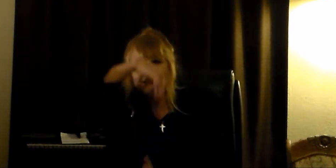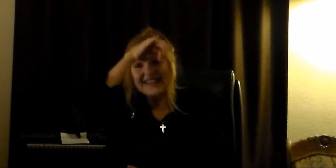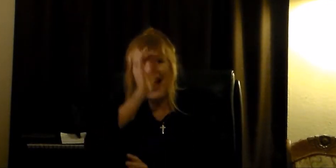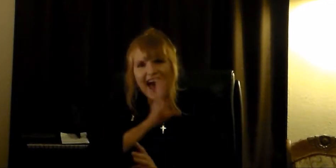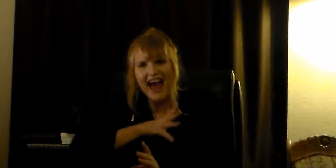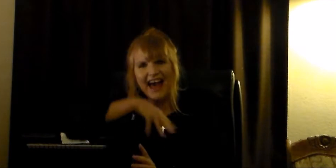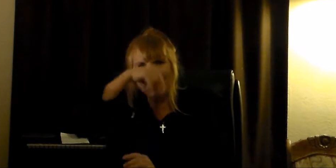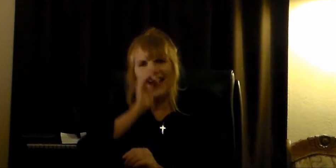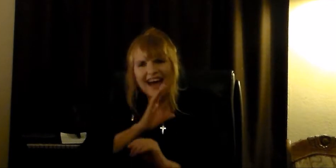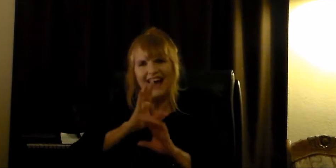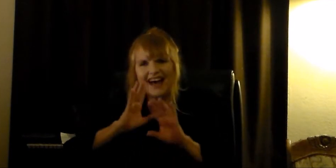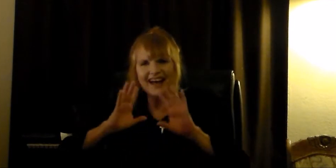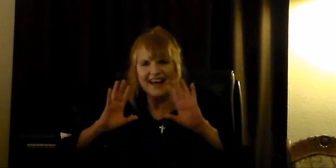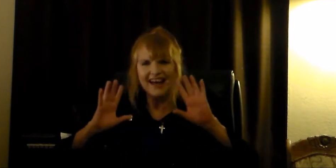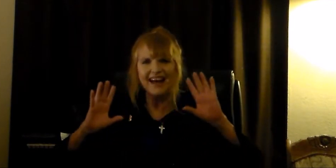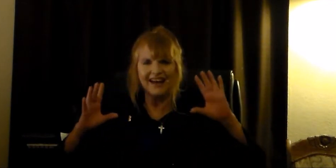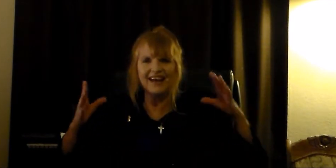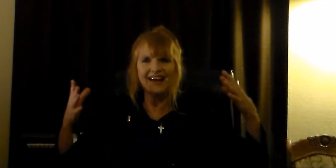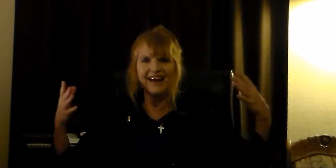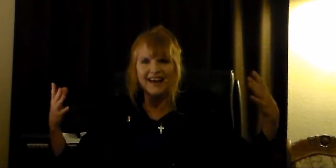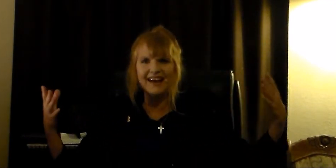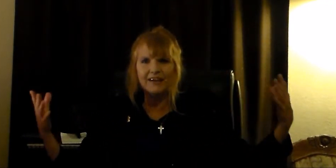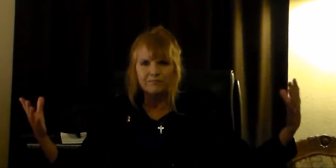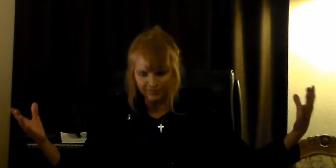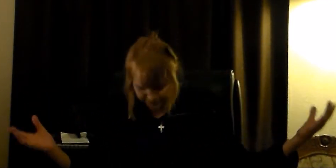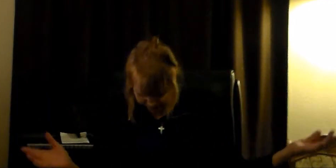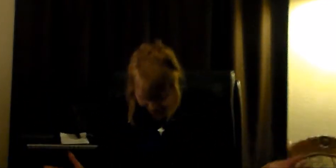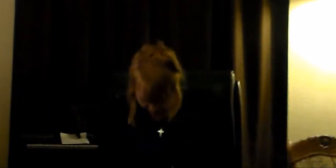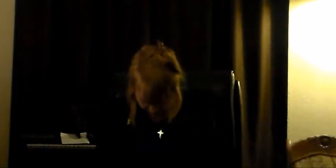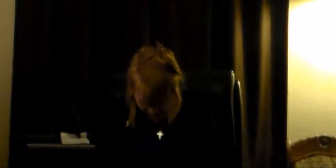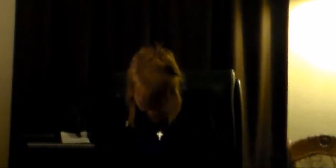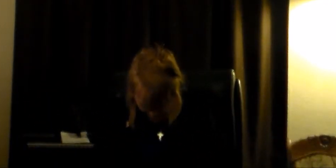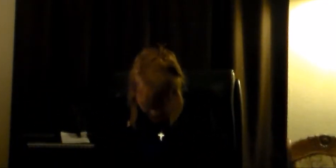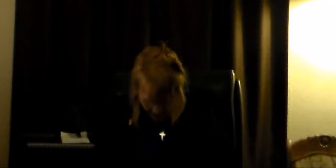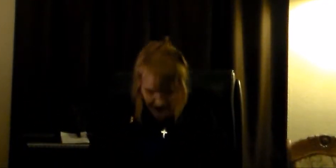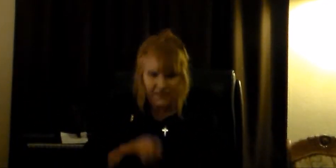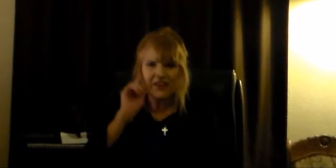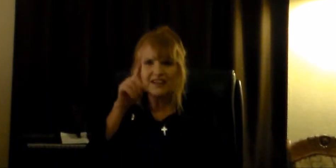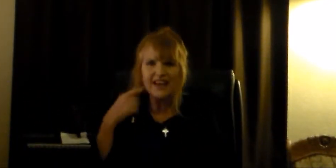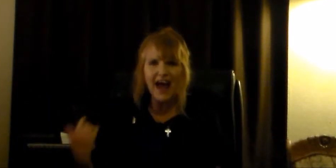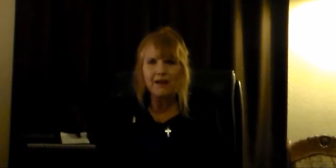Bye.